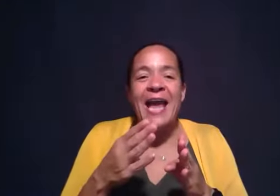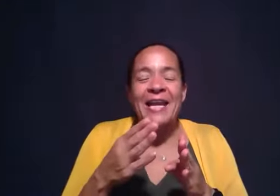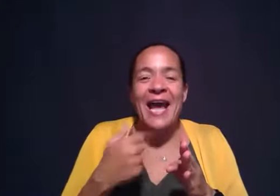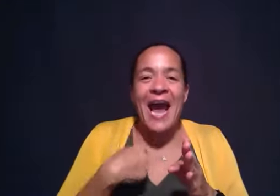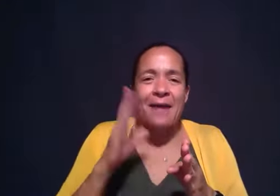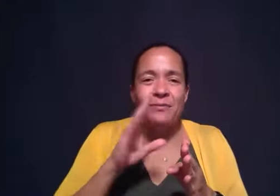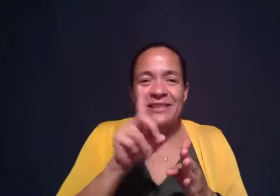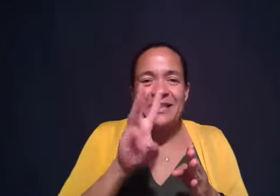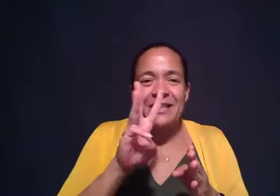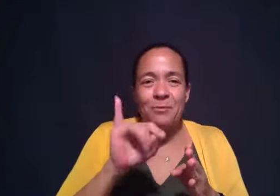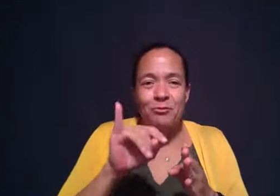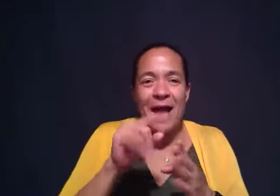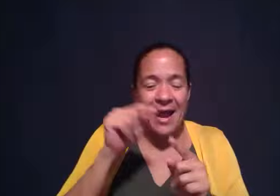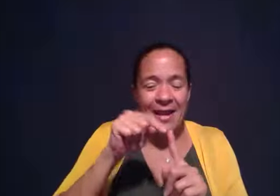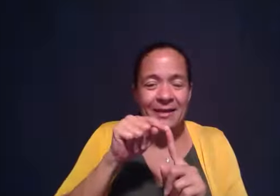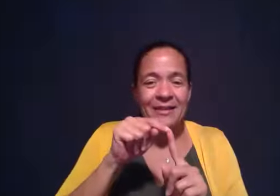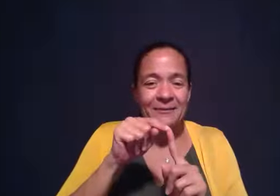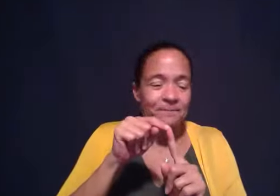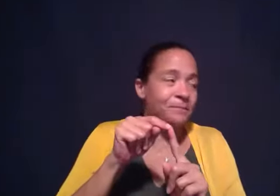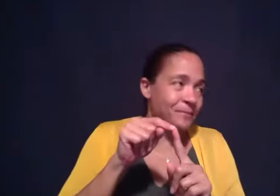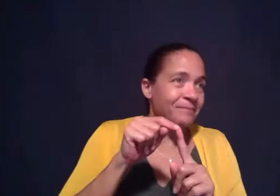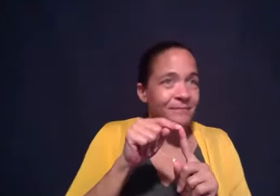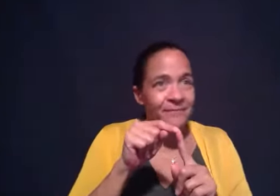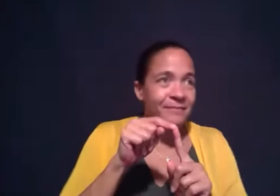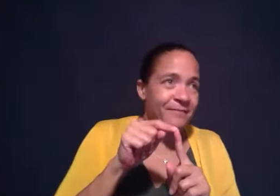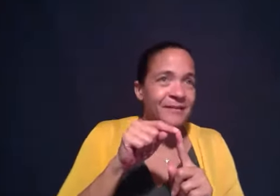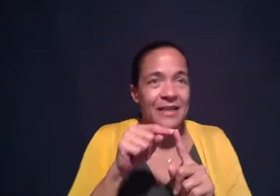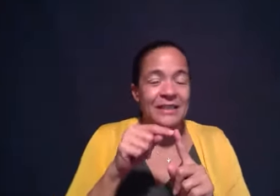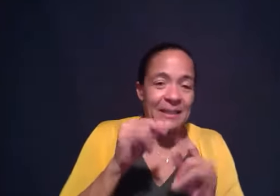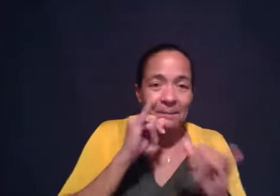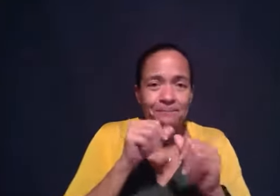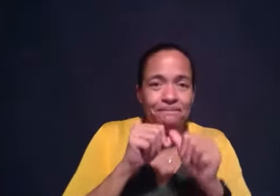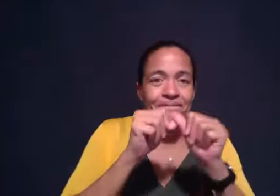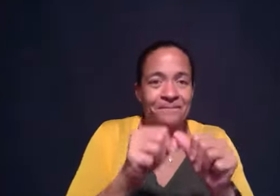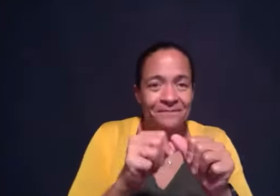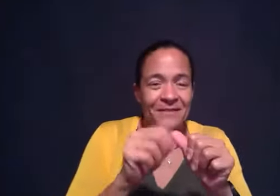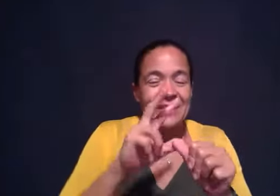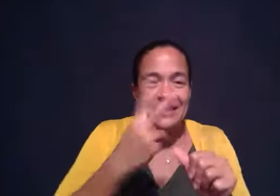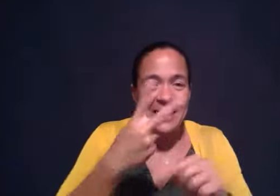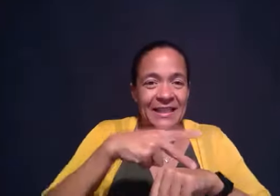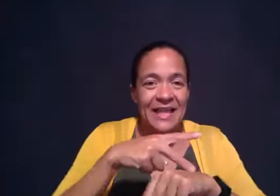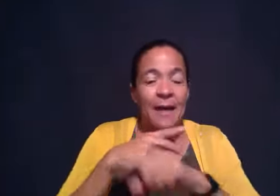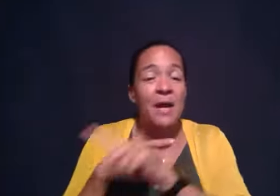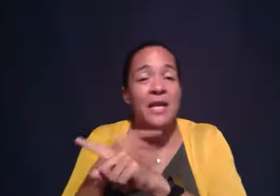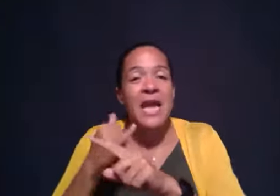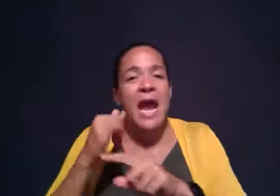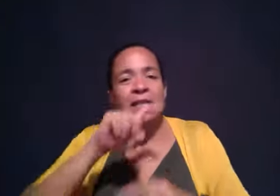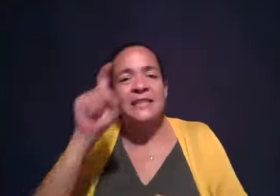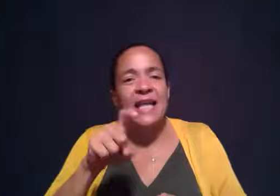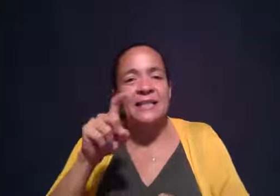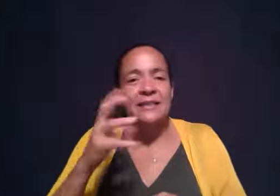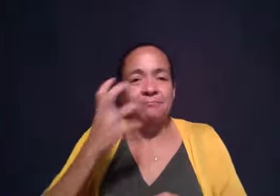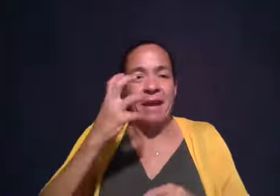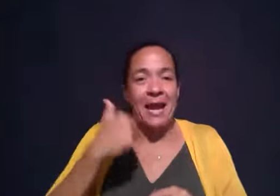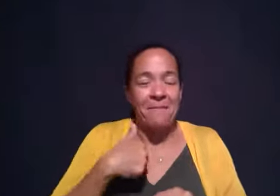is pretty annoyed with me. Because I haven't been convicted of my first one, and I got my second one.